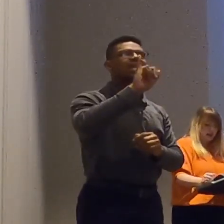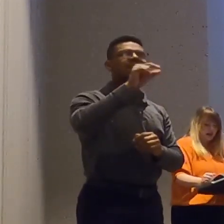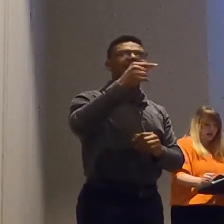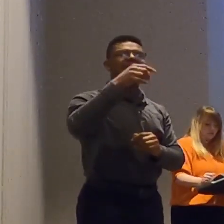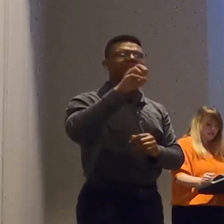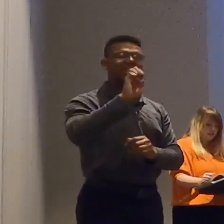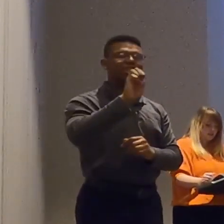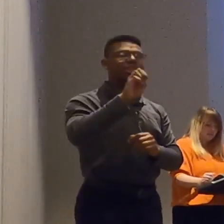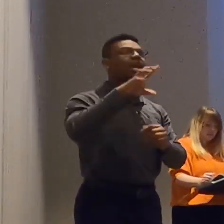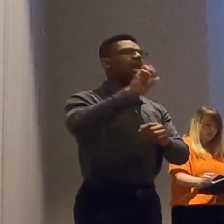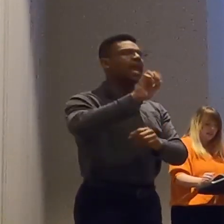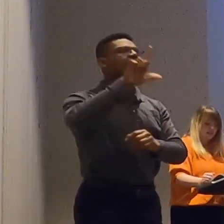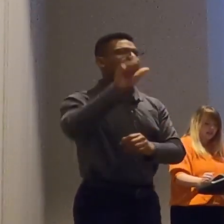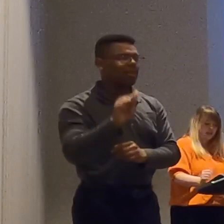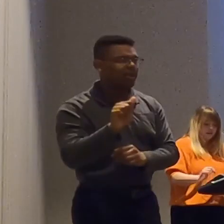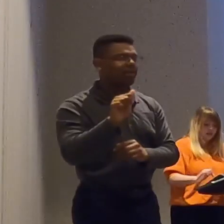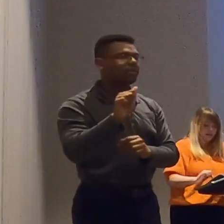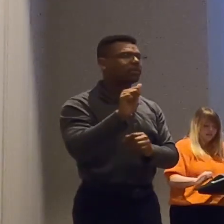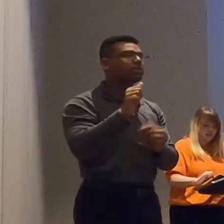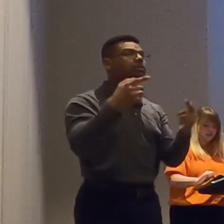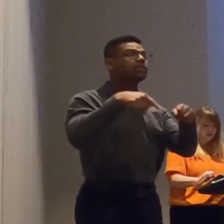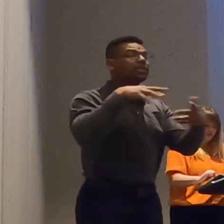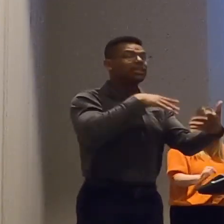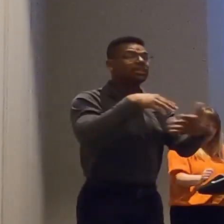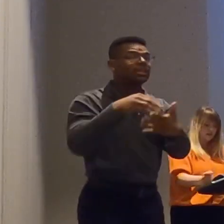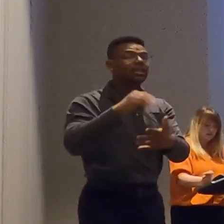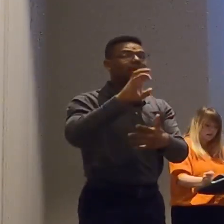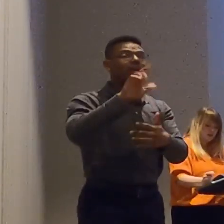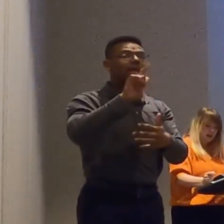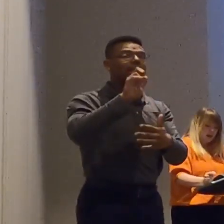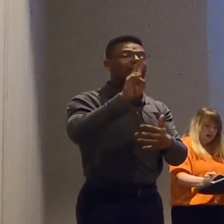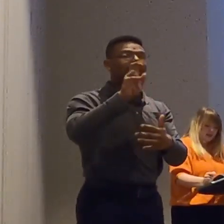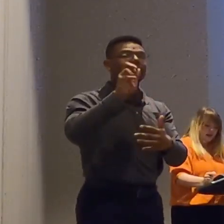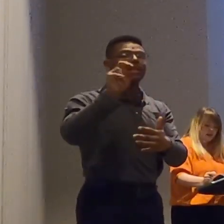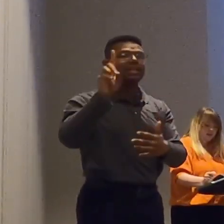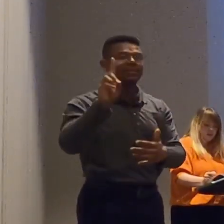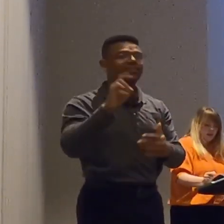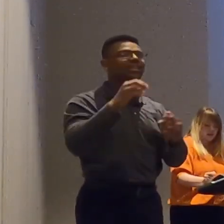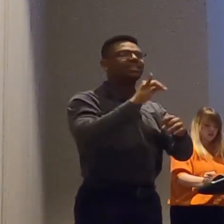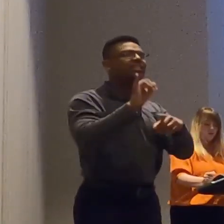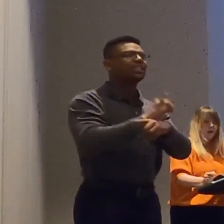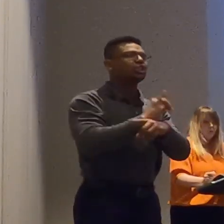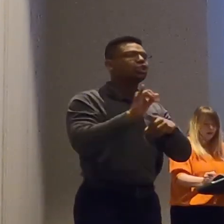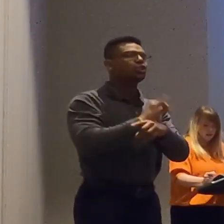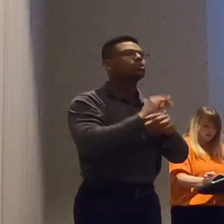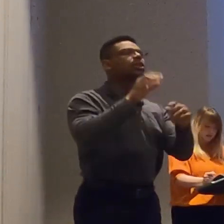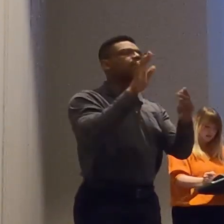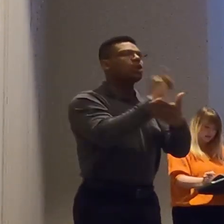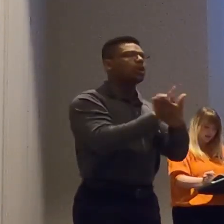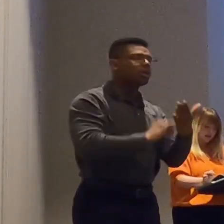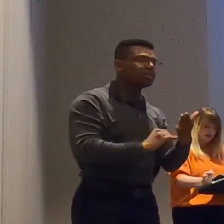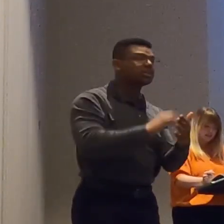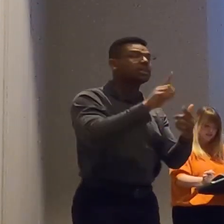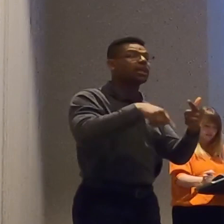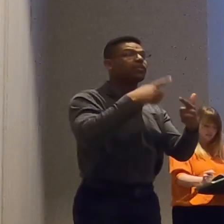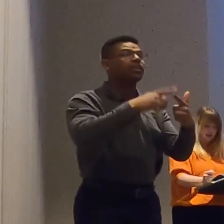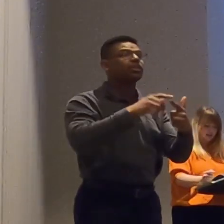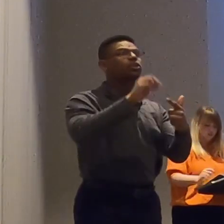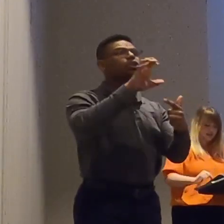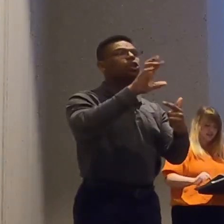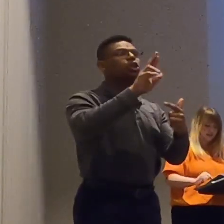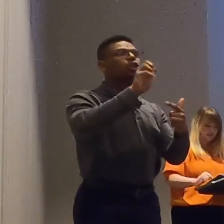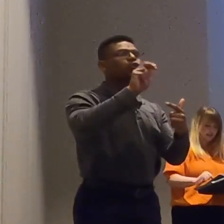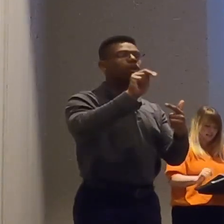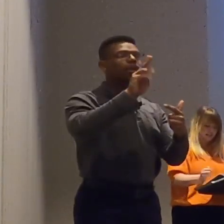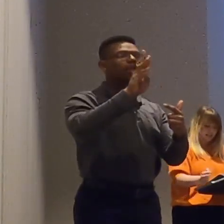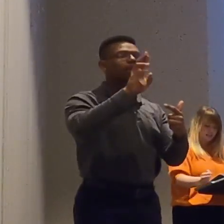War. After his service, he studied at the Cleveland Institute of Arts, and then to Cranbrook in 1959